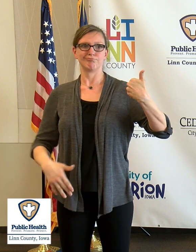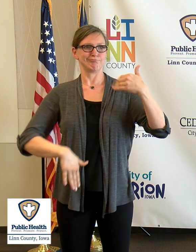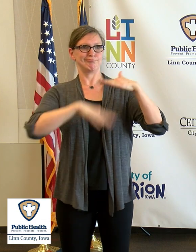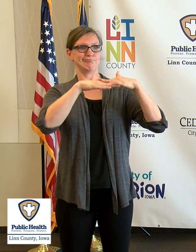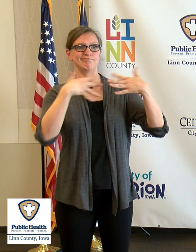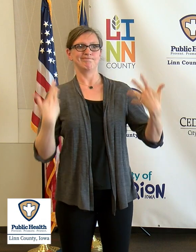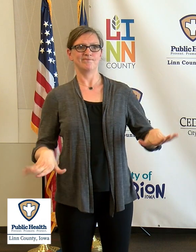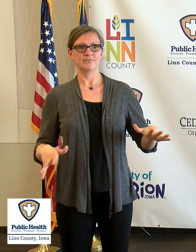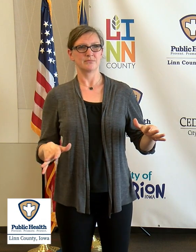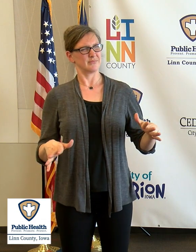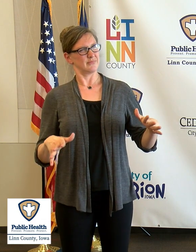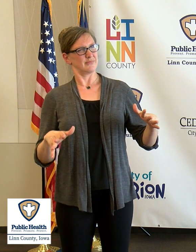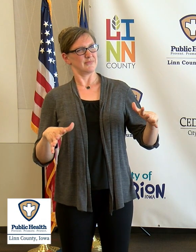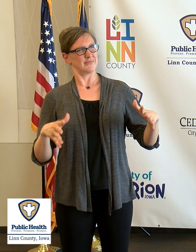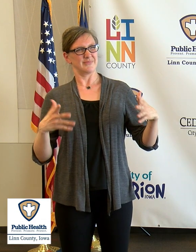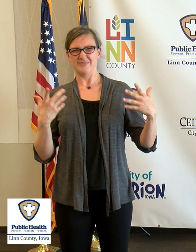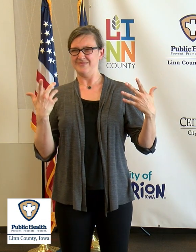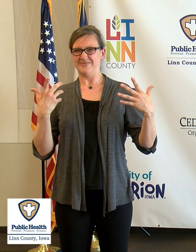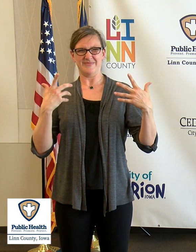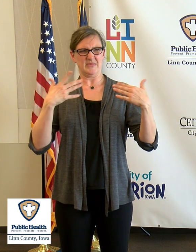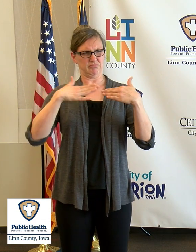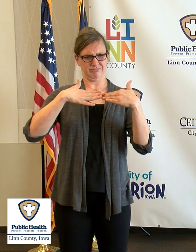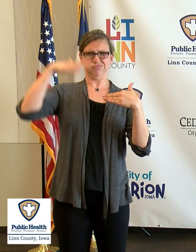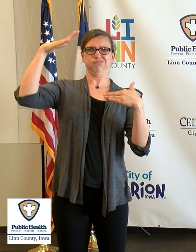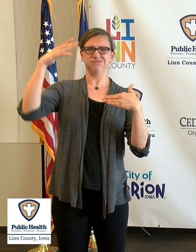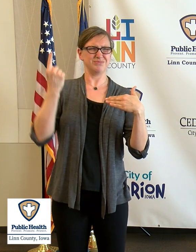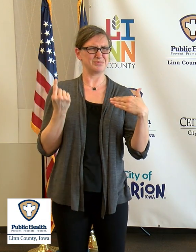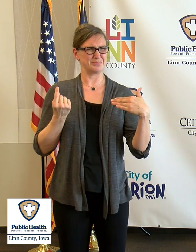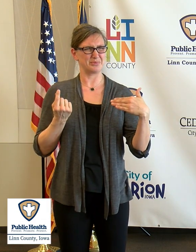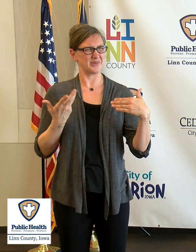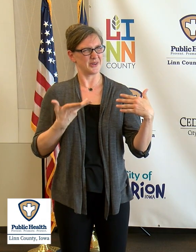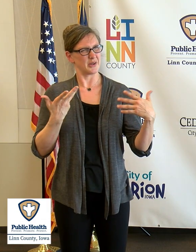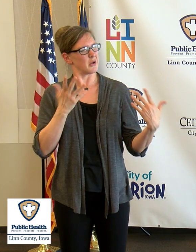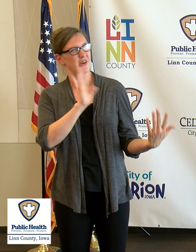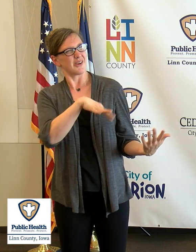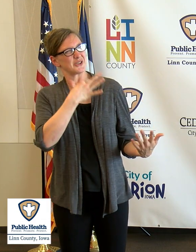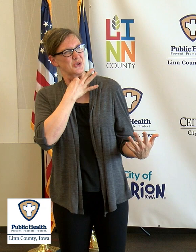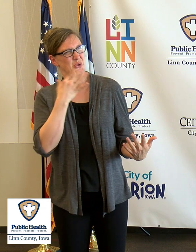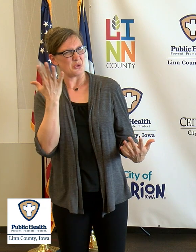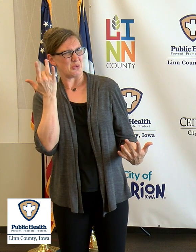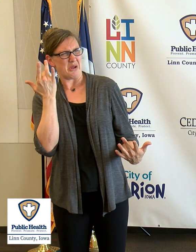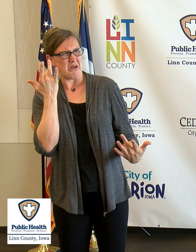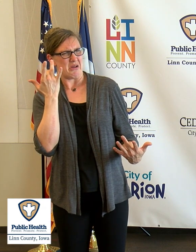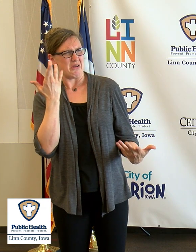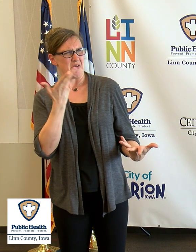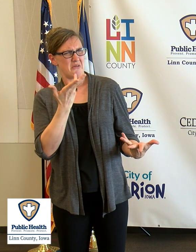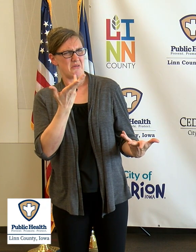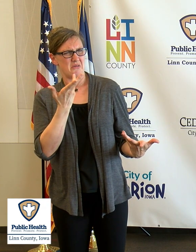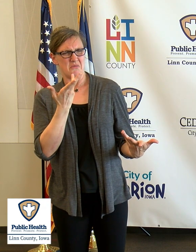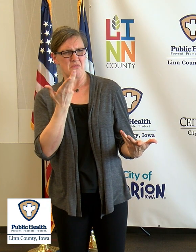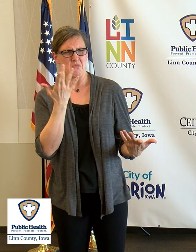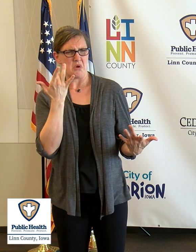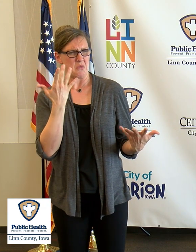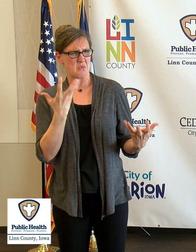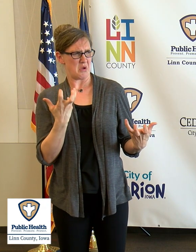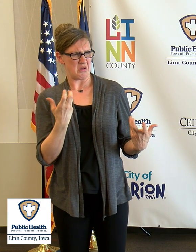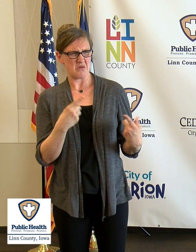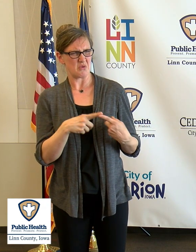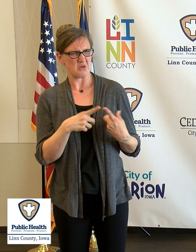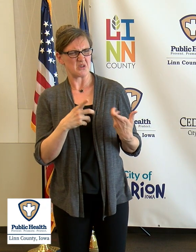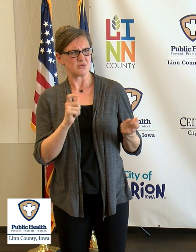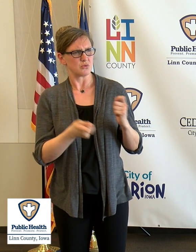scale. Are you bringing this up because, would you like to see more